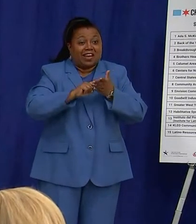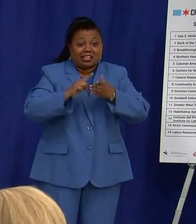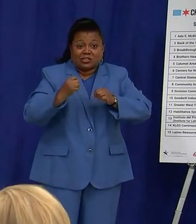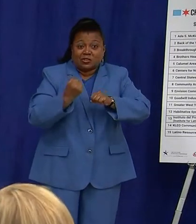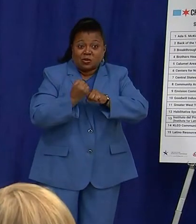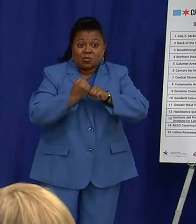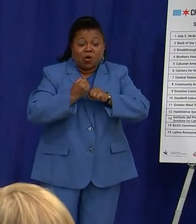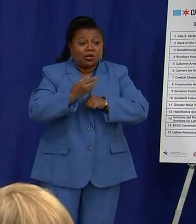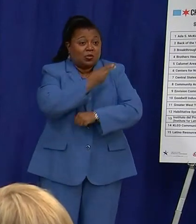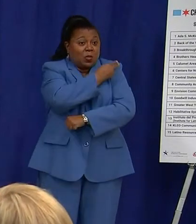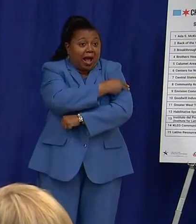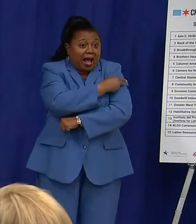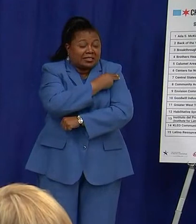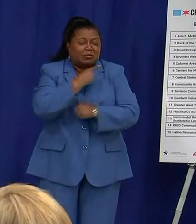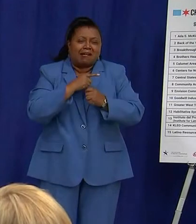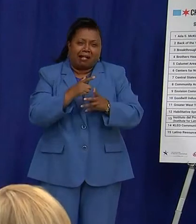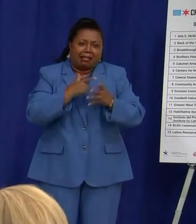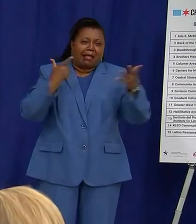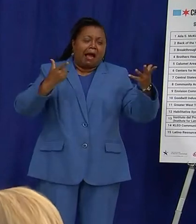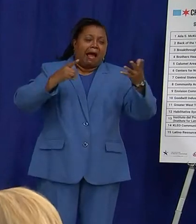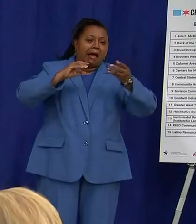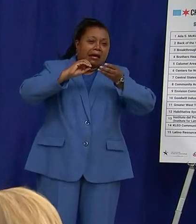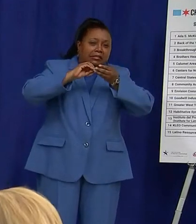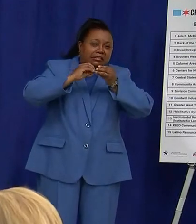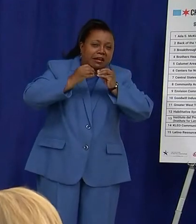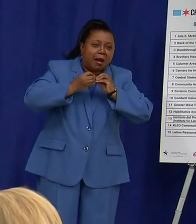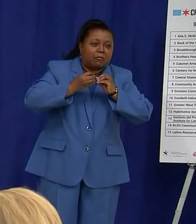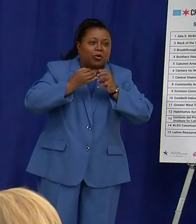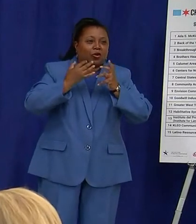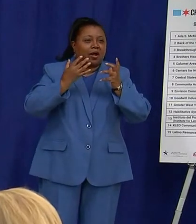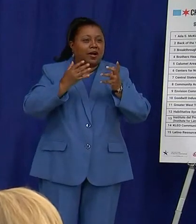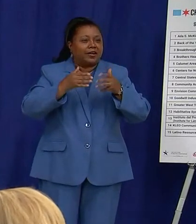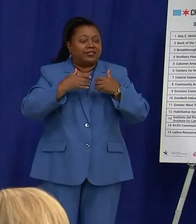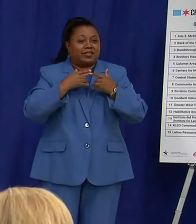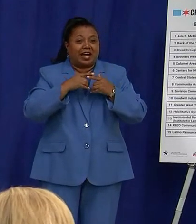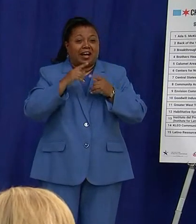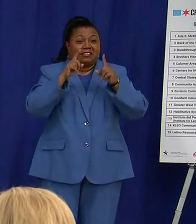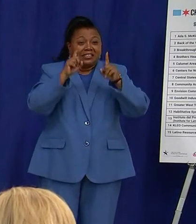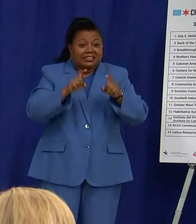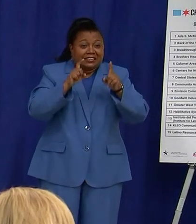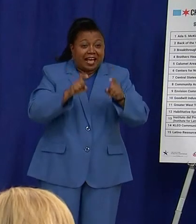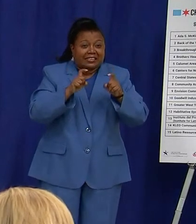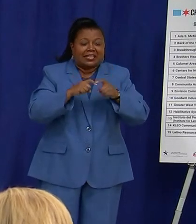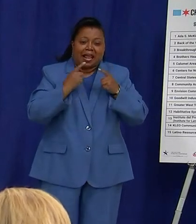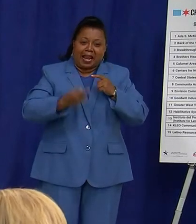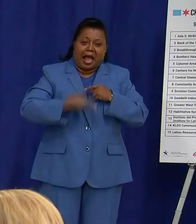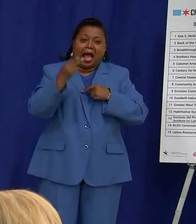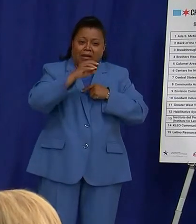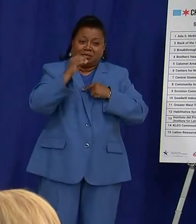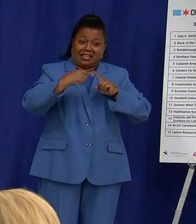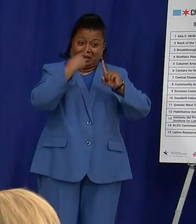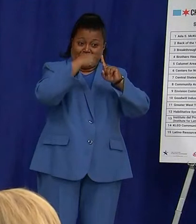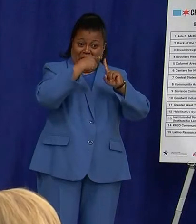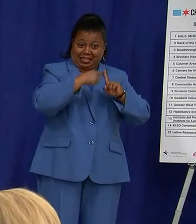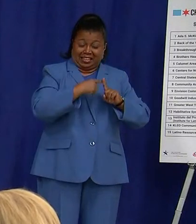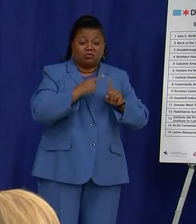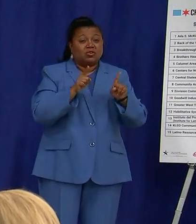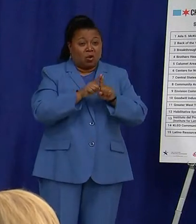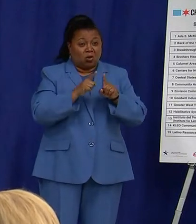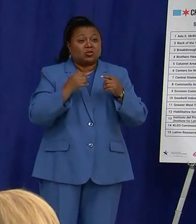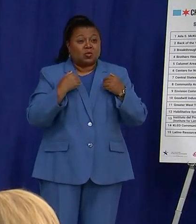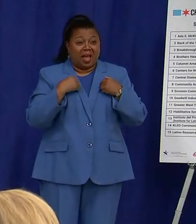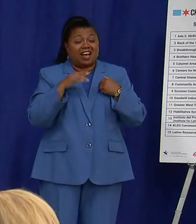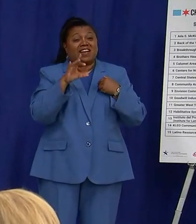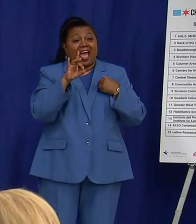support to hospitals that had done a large number of testing and had had a high % positivity. So we also